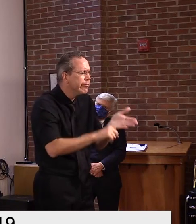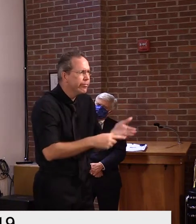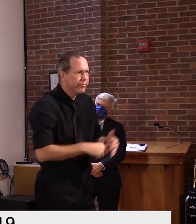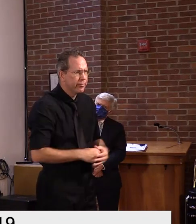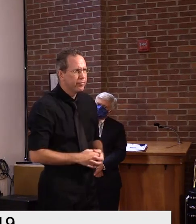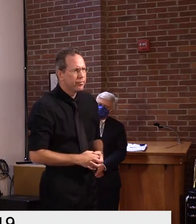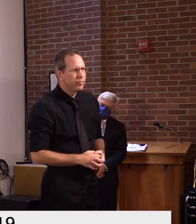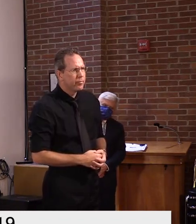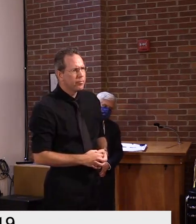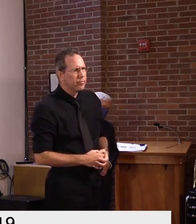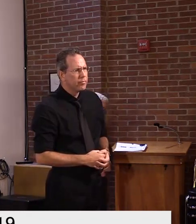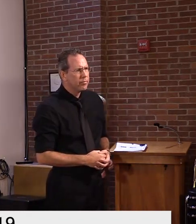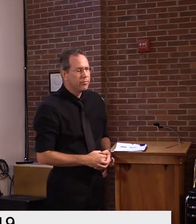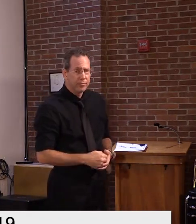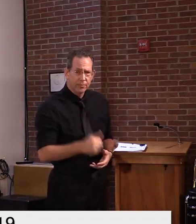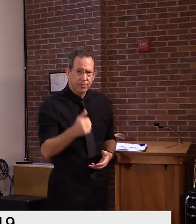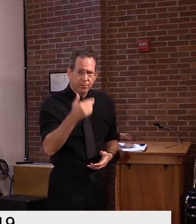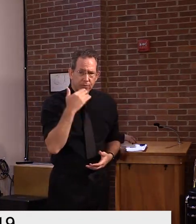Great, thank you.